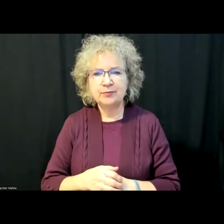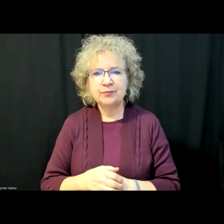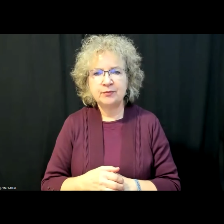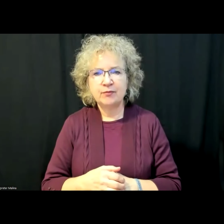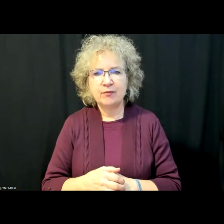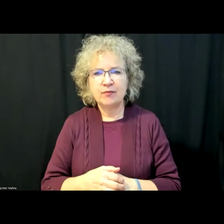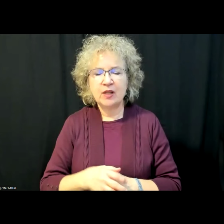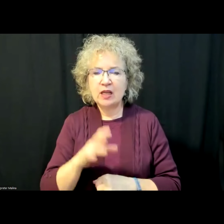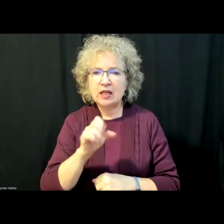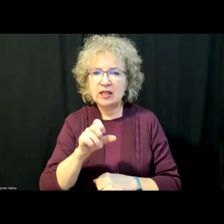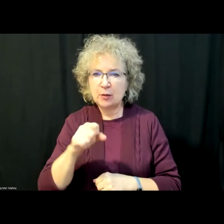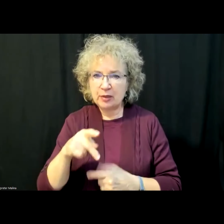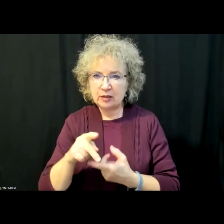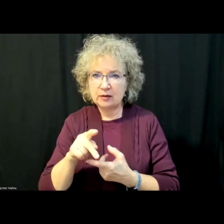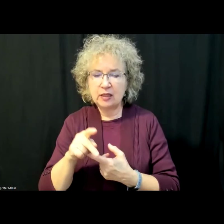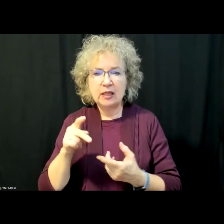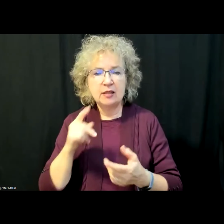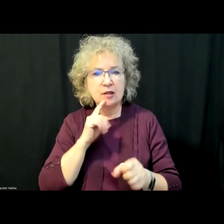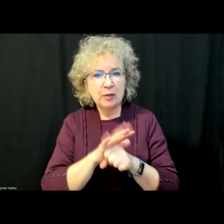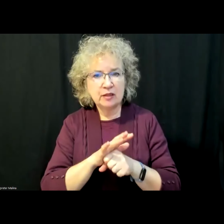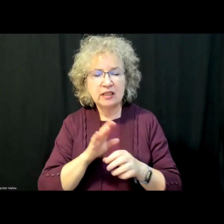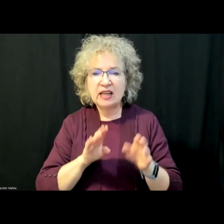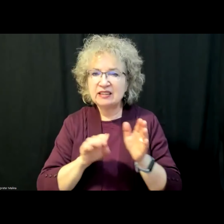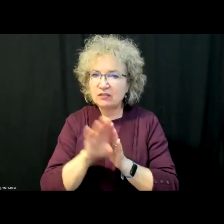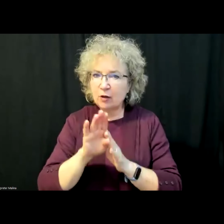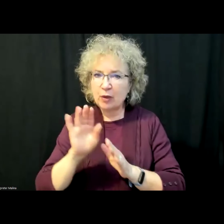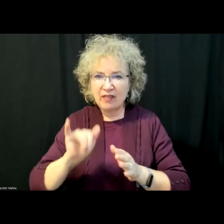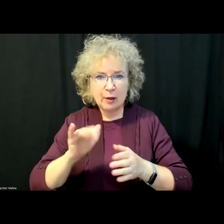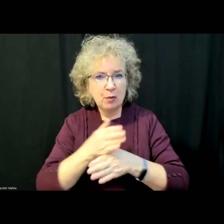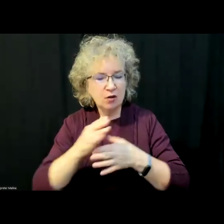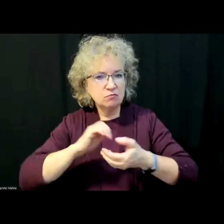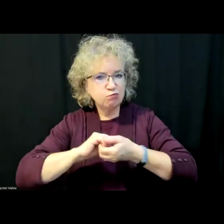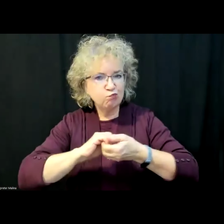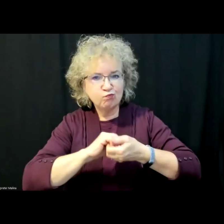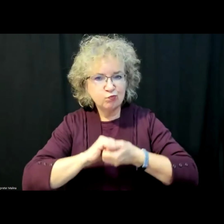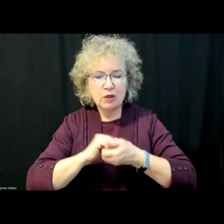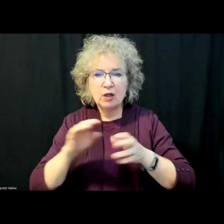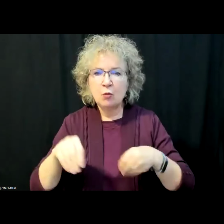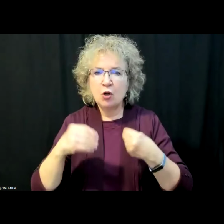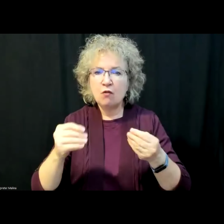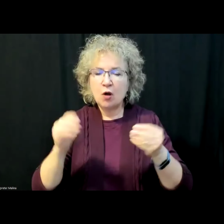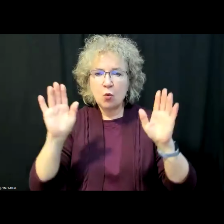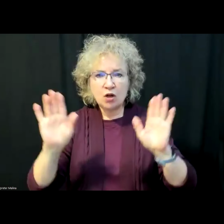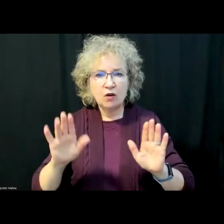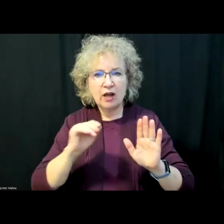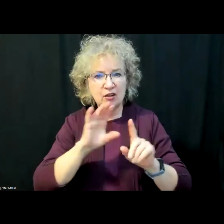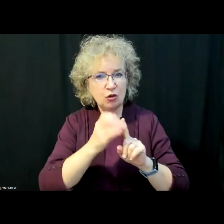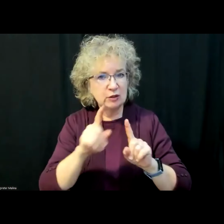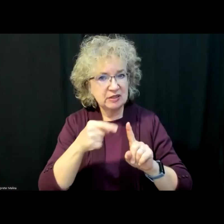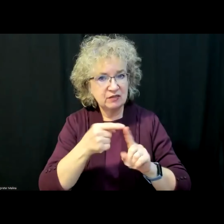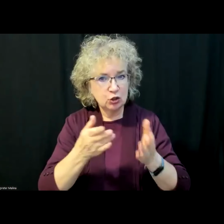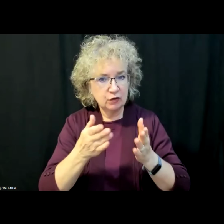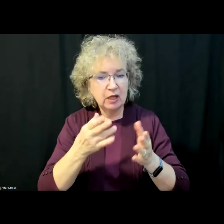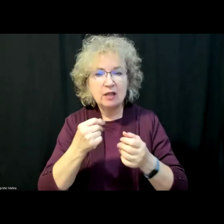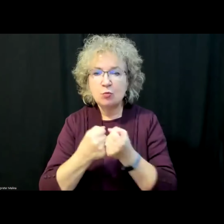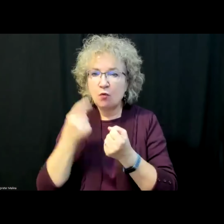Self-Sufficiency Programs is committed to developing and deepening our partnerships to provide outstanding and culturally specific services and supports to the people